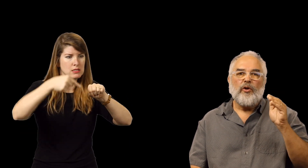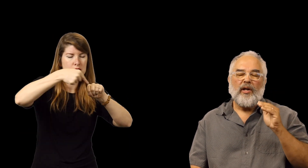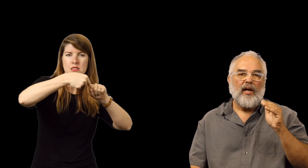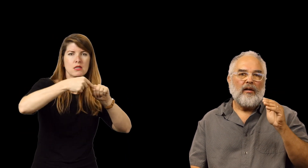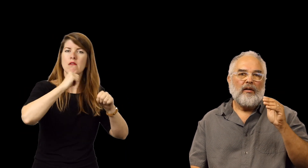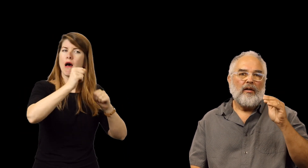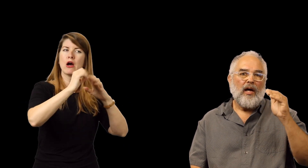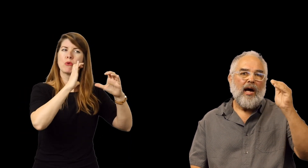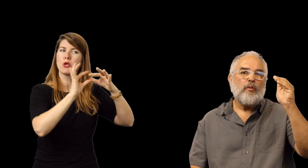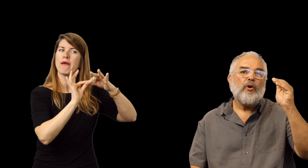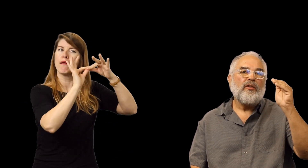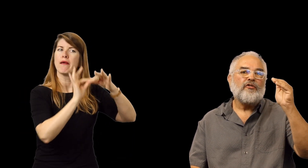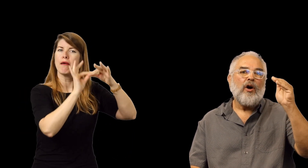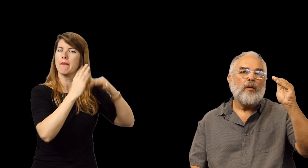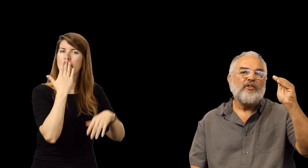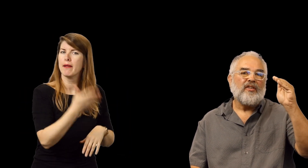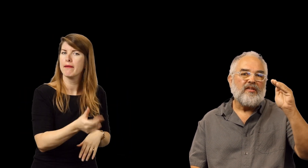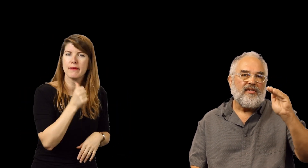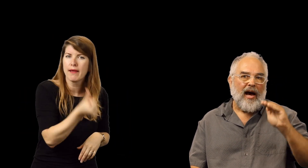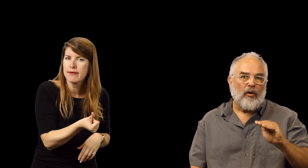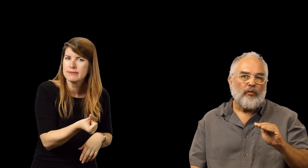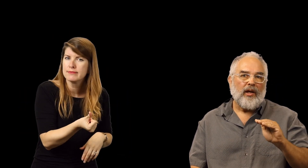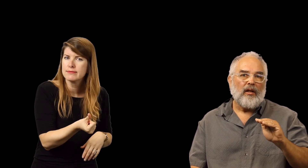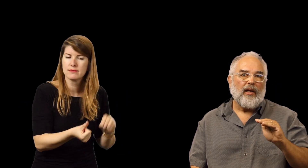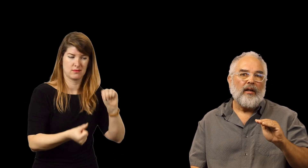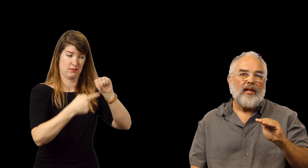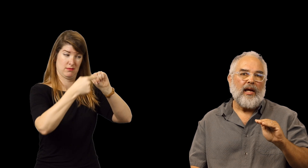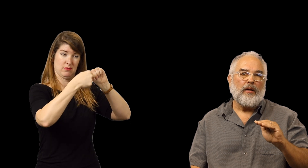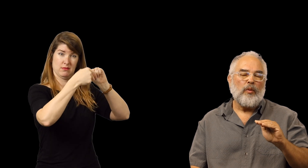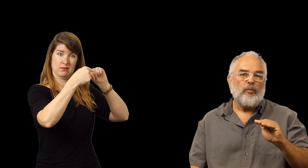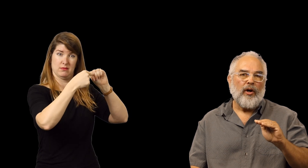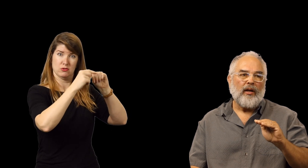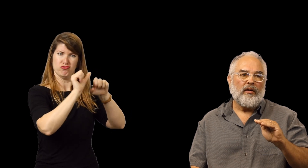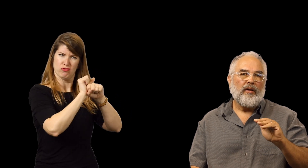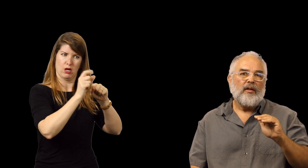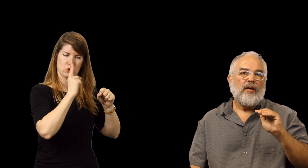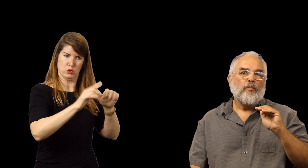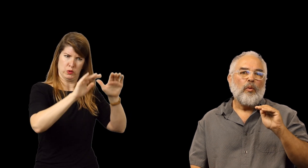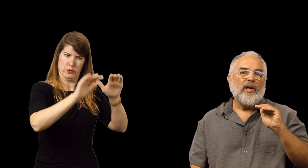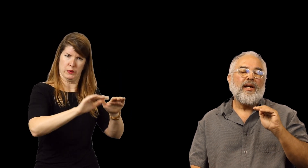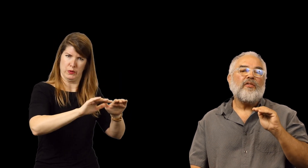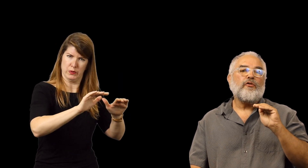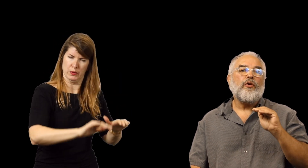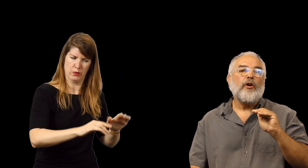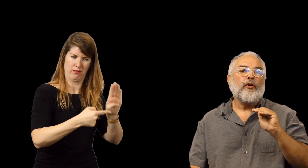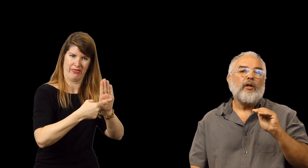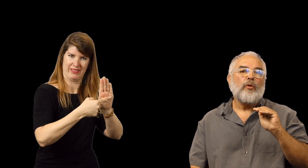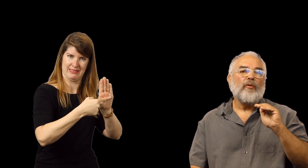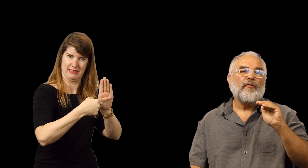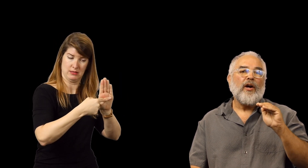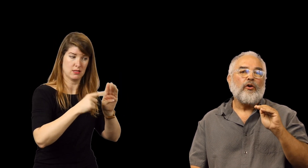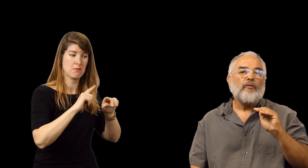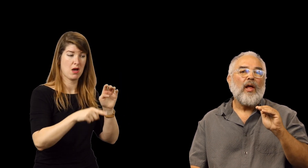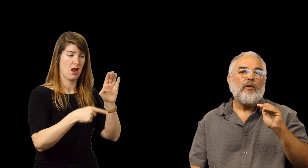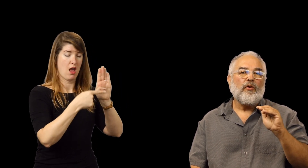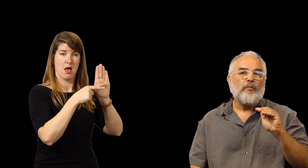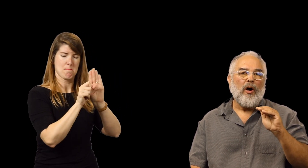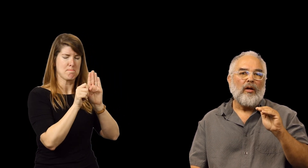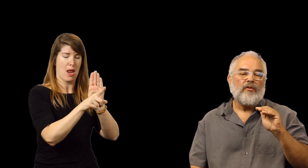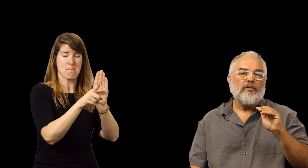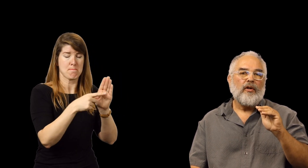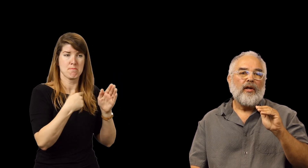to communicate. The higher brain's job is to down-regulate the animal brain. But when it gets triggered into a fight or